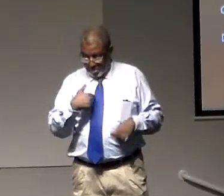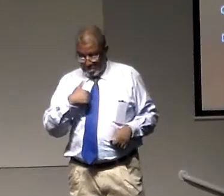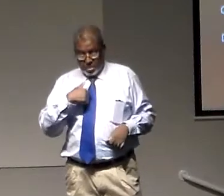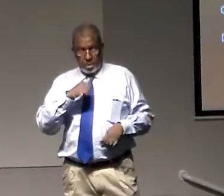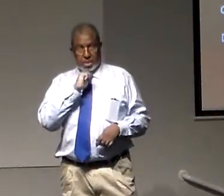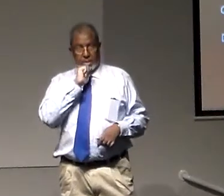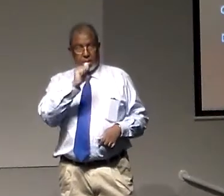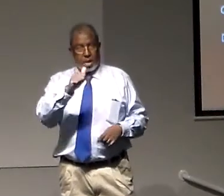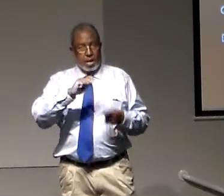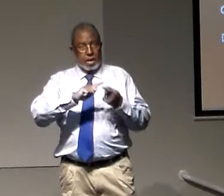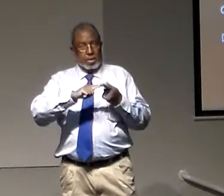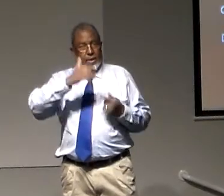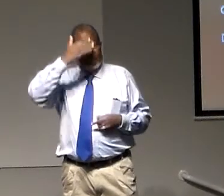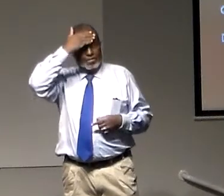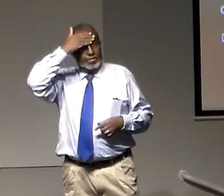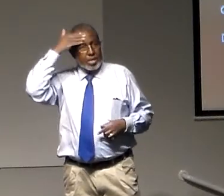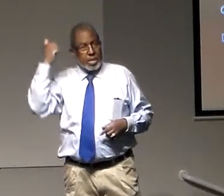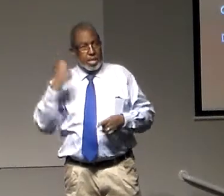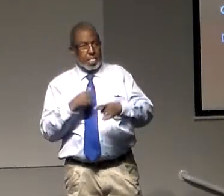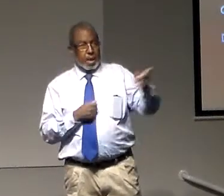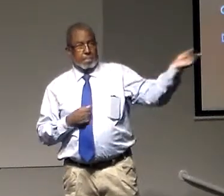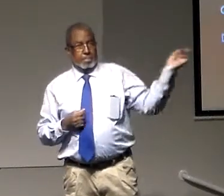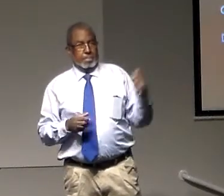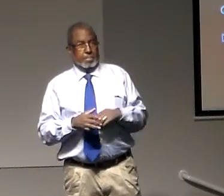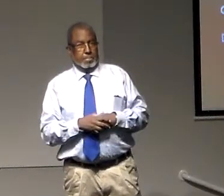Because it helps me not forgive them.